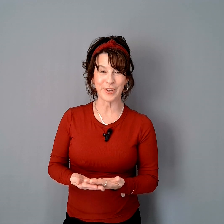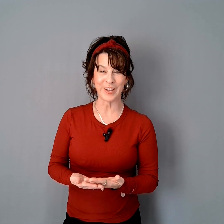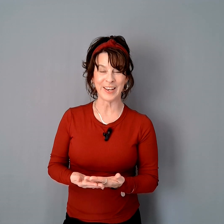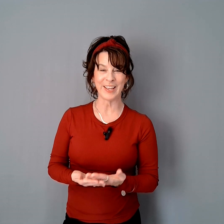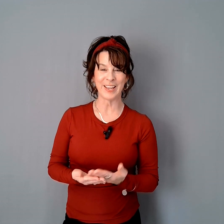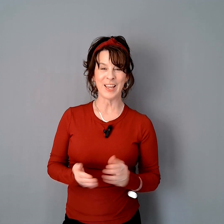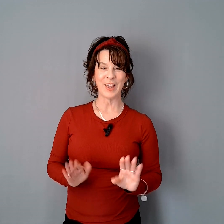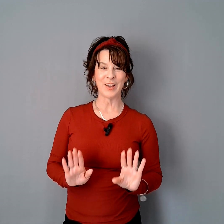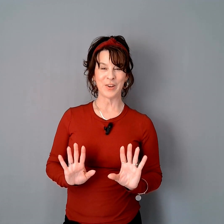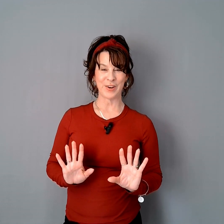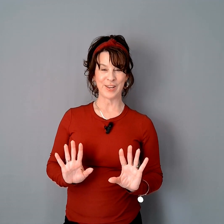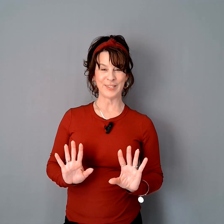good 'cause